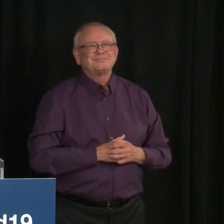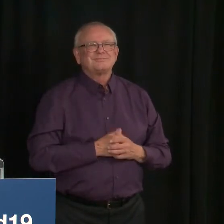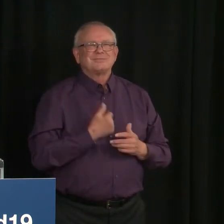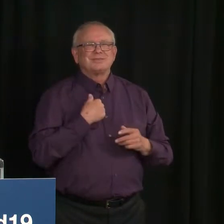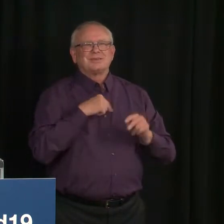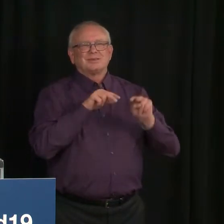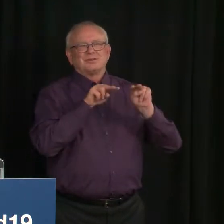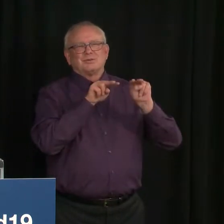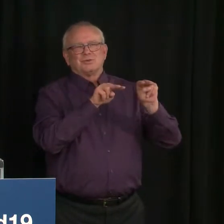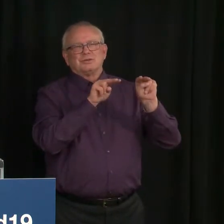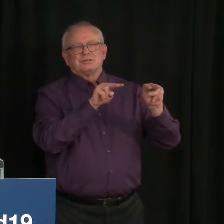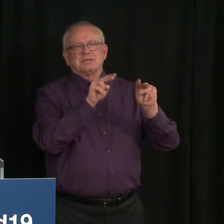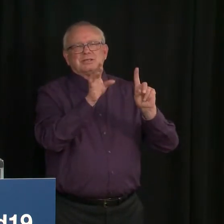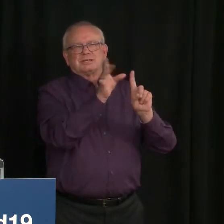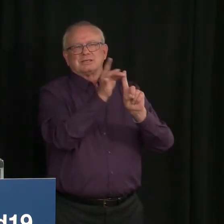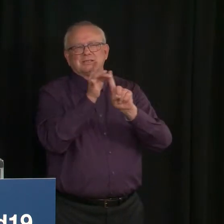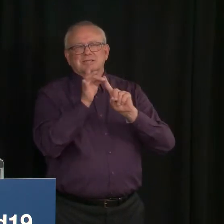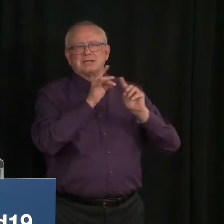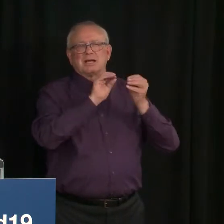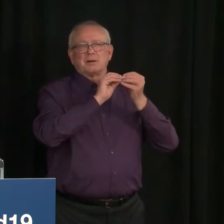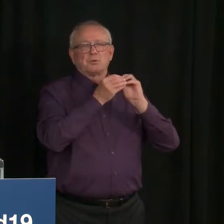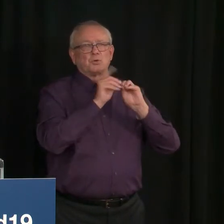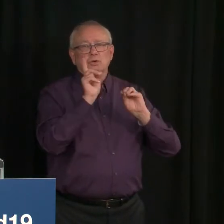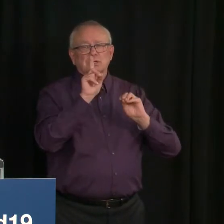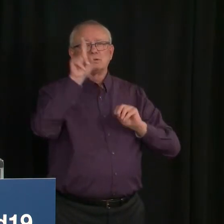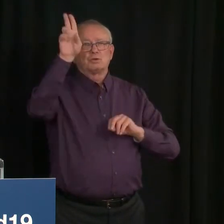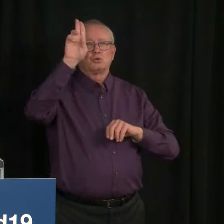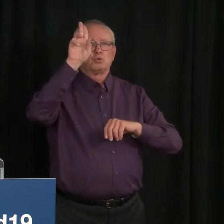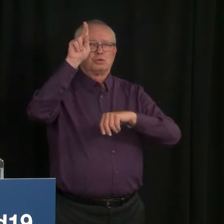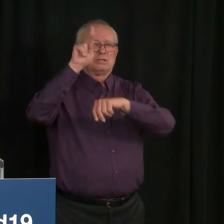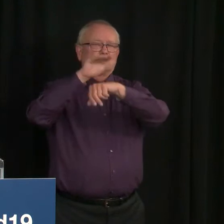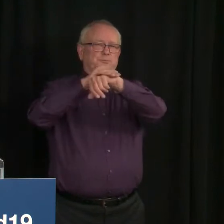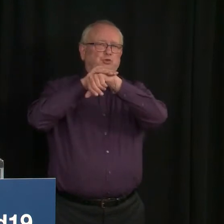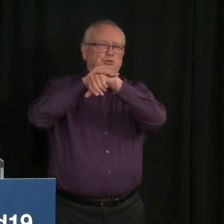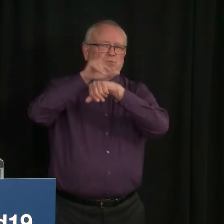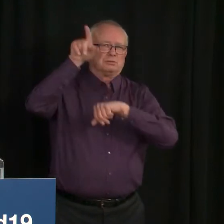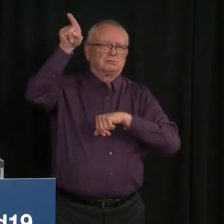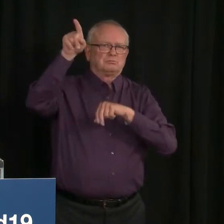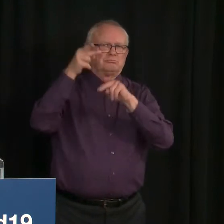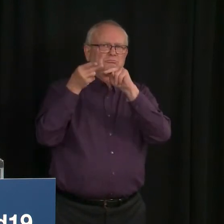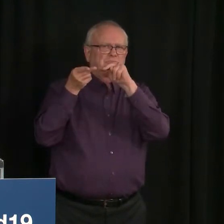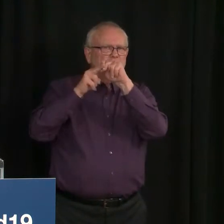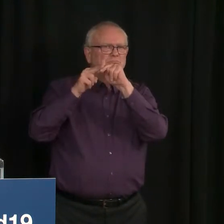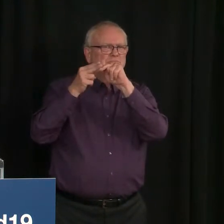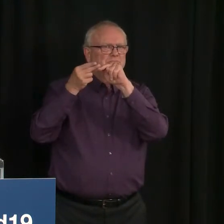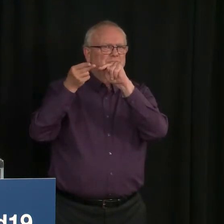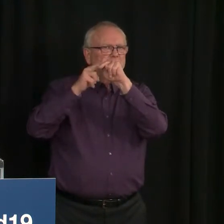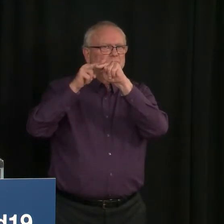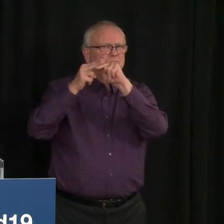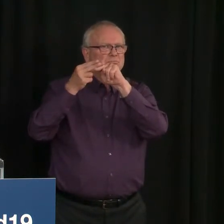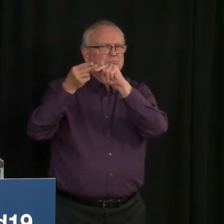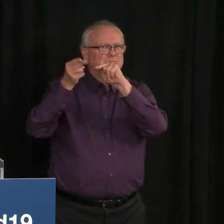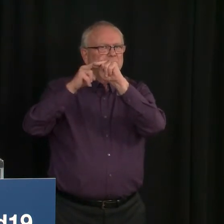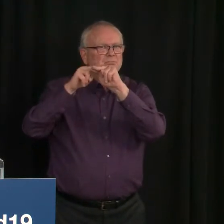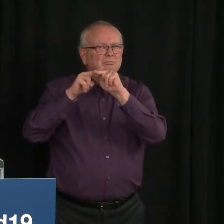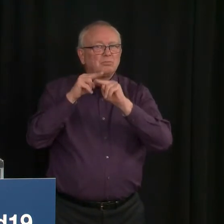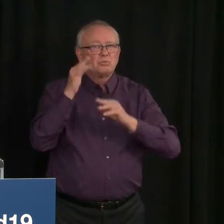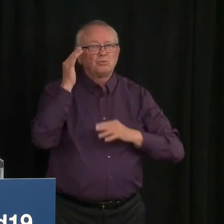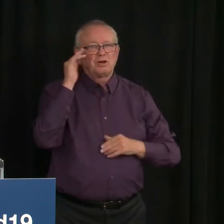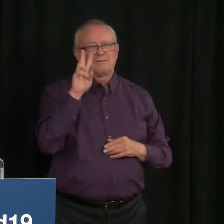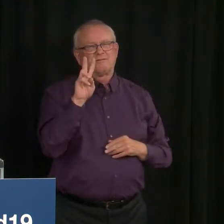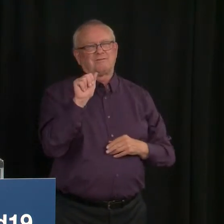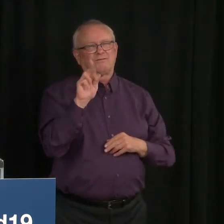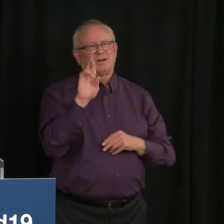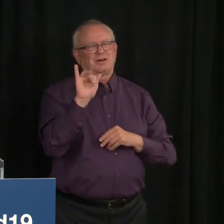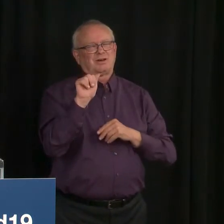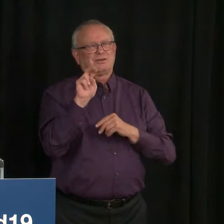Kingdom right now. In the last couple of weeks, they're trending in the wrong direction, and a lot of that seems to be driven by the Delta variant. And that's a country that's well